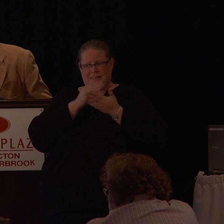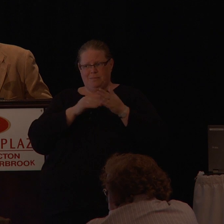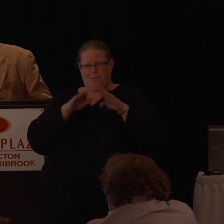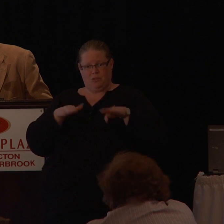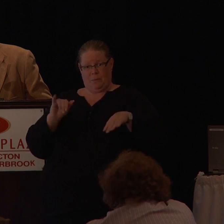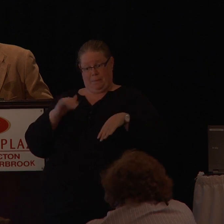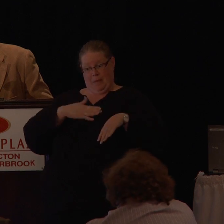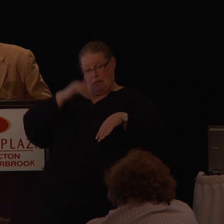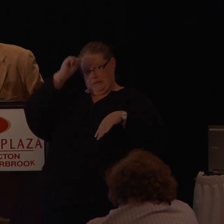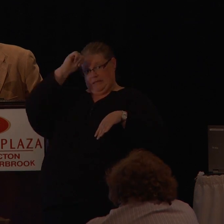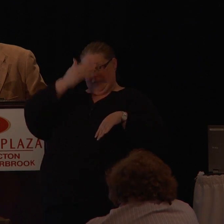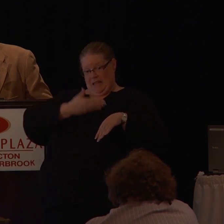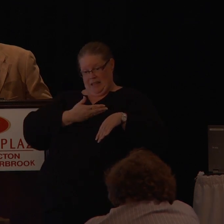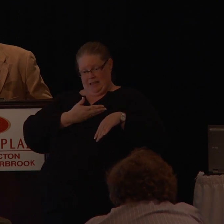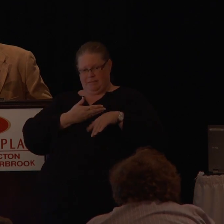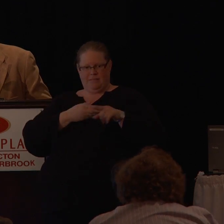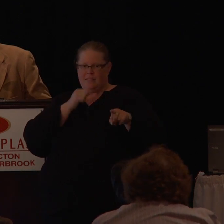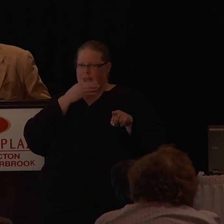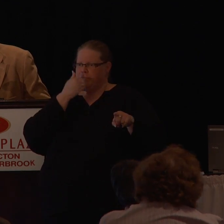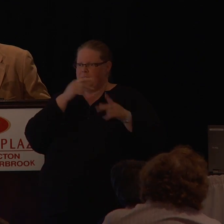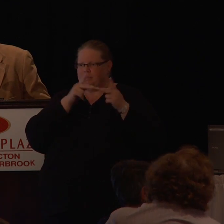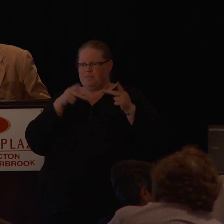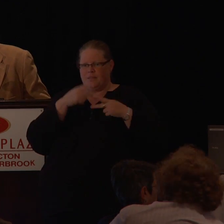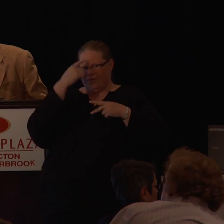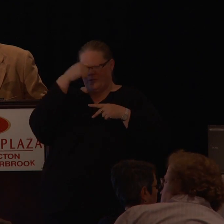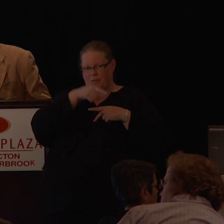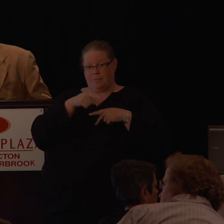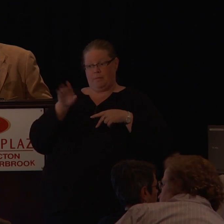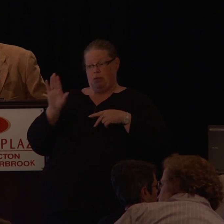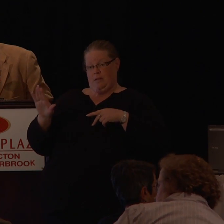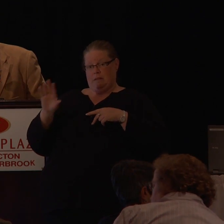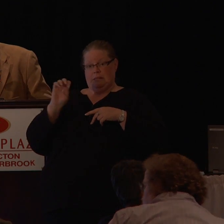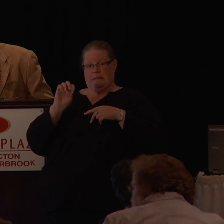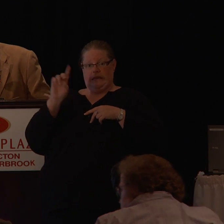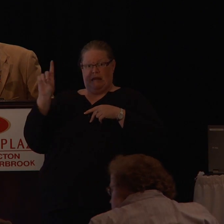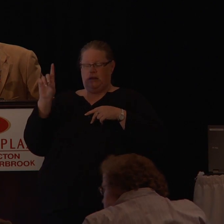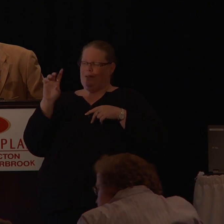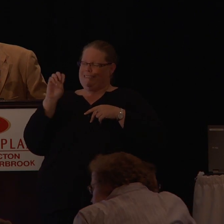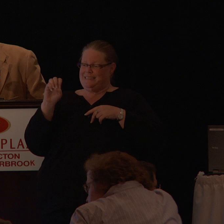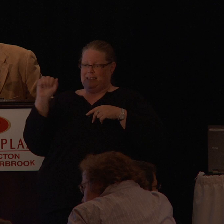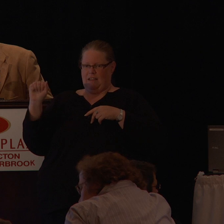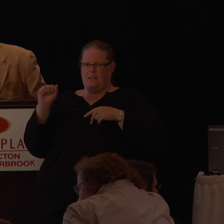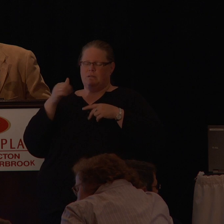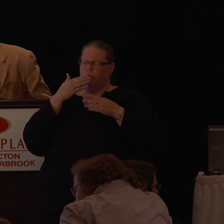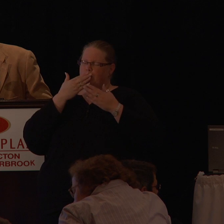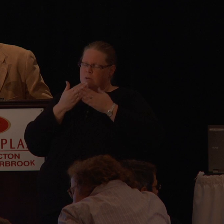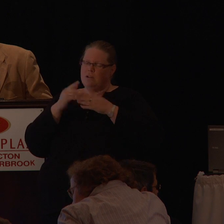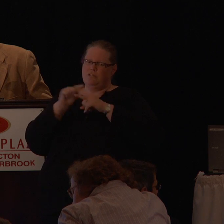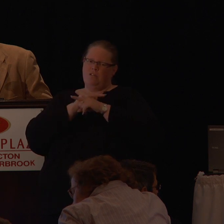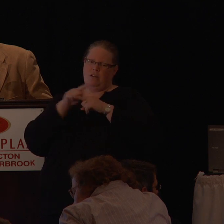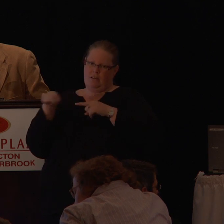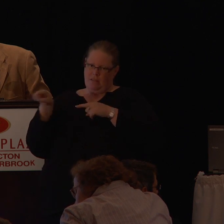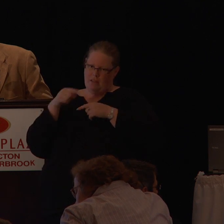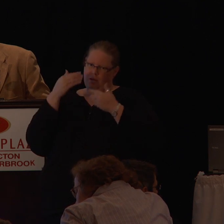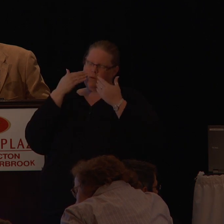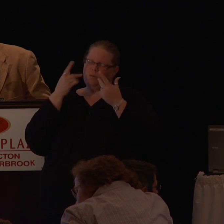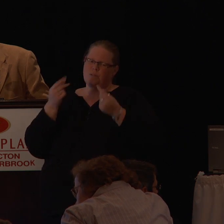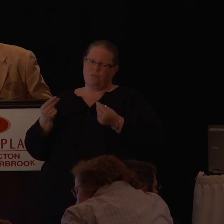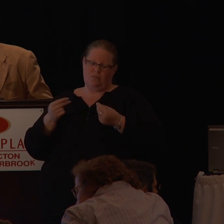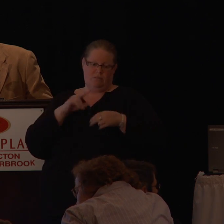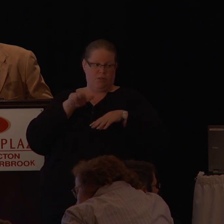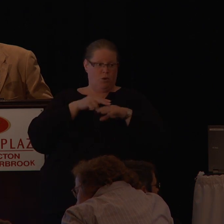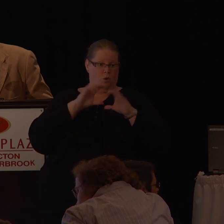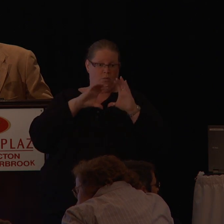my son. Those education assistants have been well trained in this province. They know what they're doing. The regular classroom